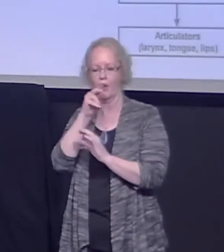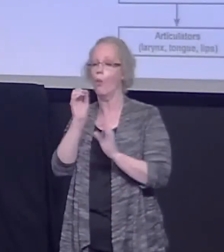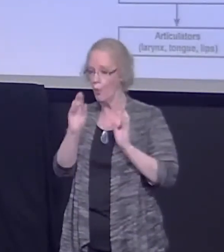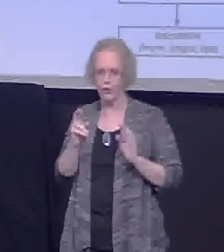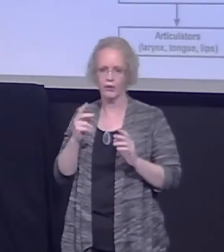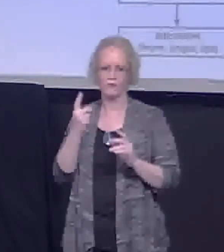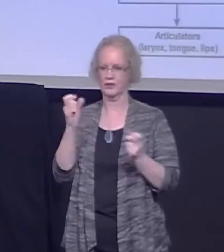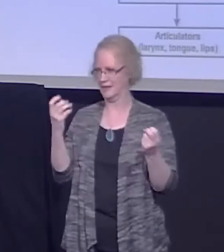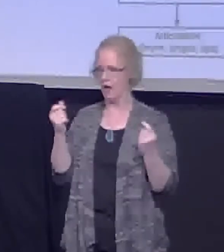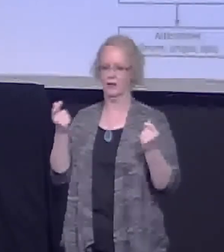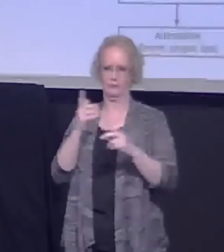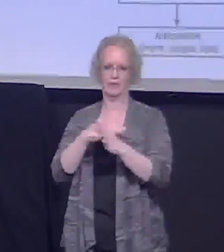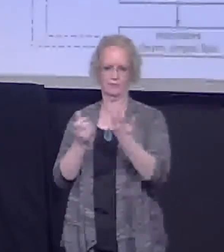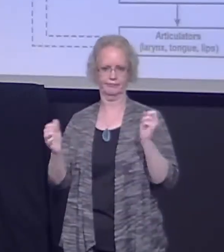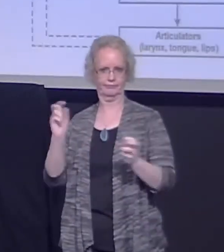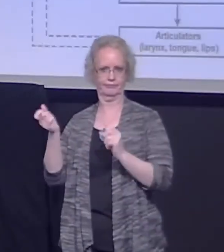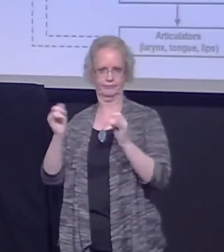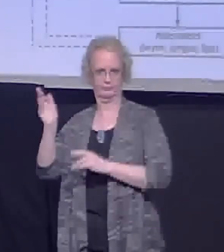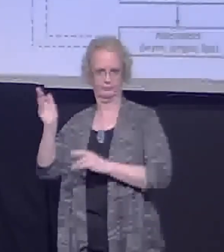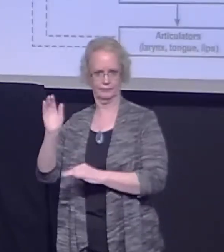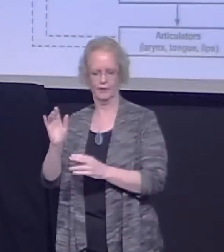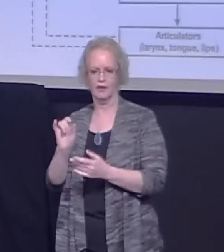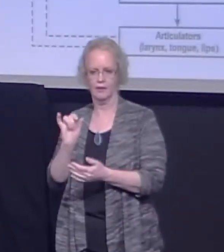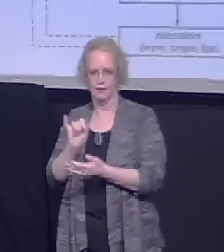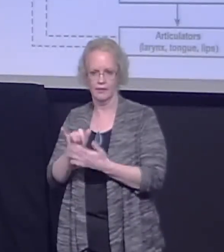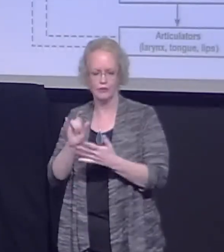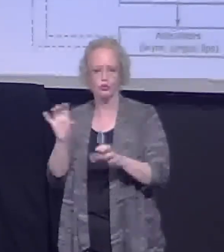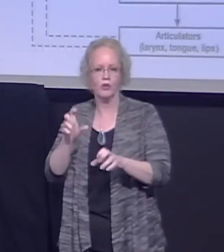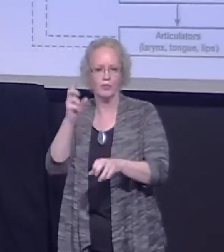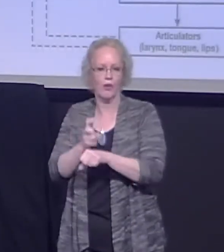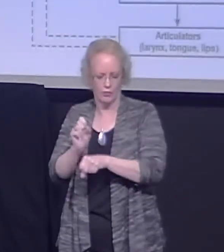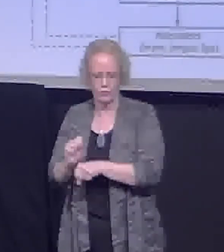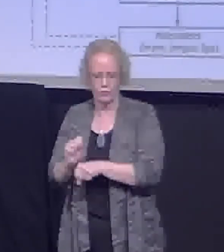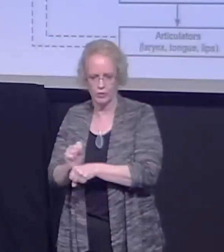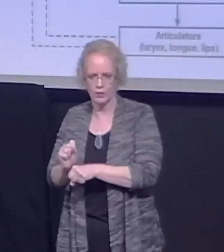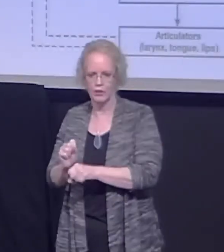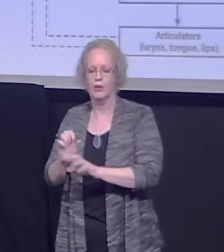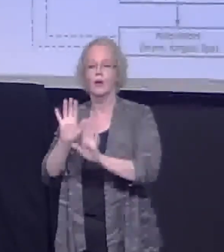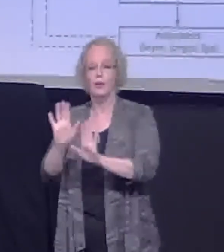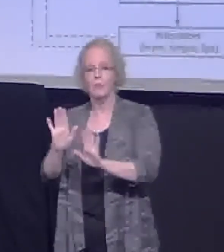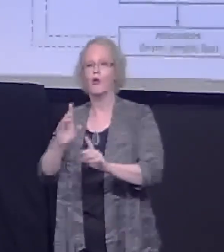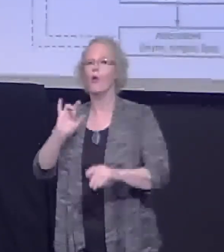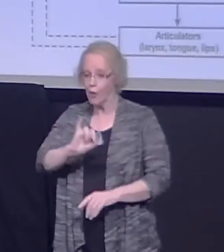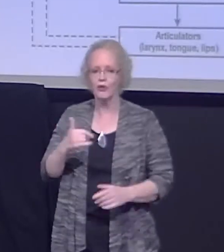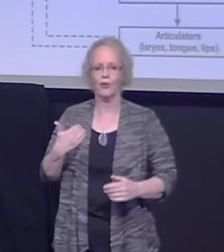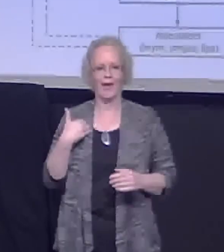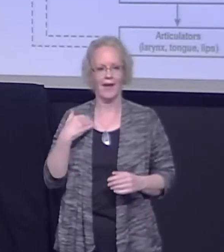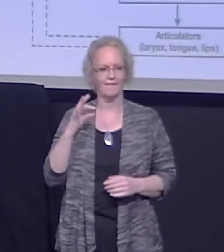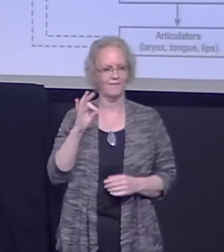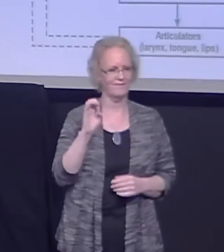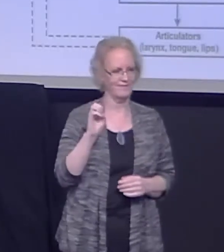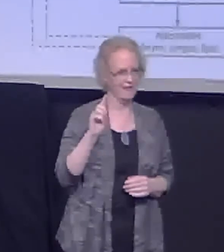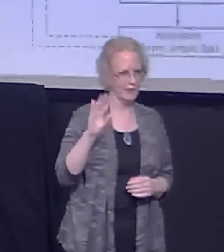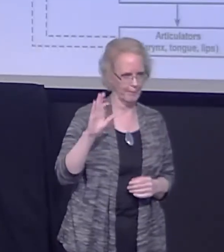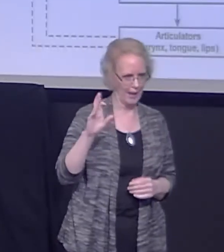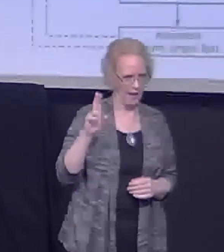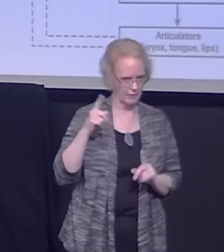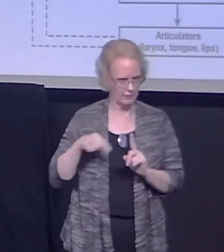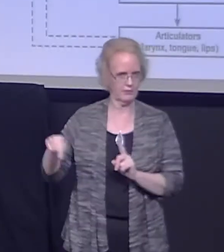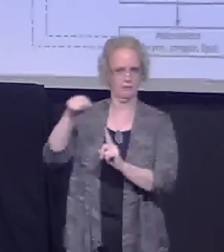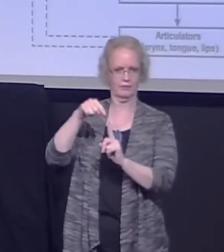hands and arms. And but don't forget the feedback. Without feedback, nothing works. So the